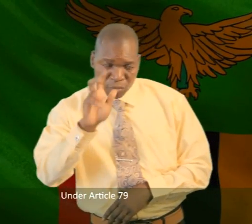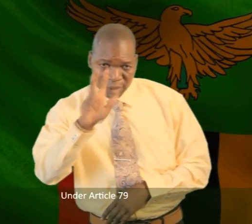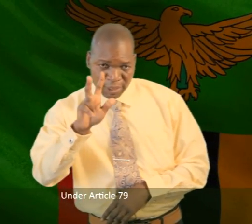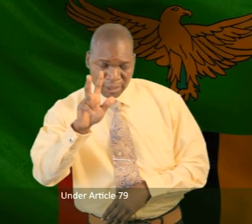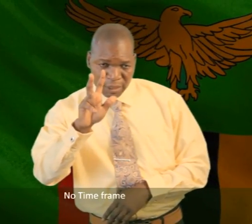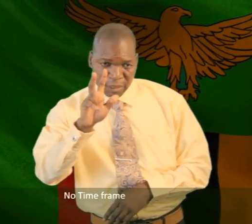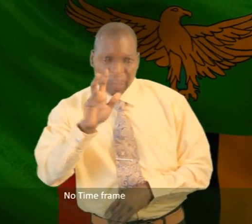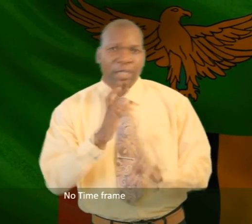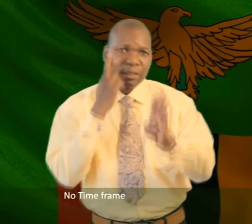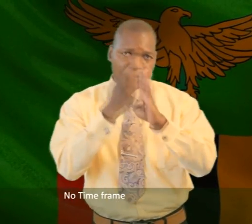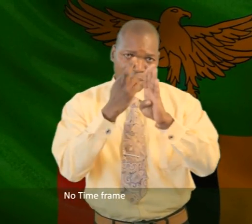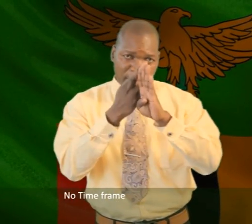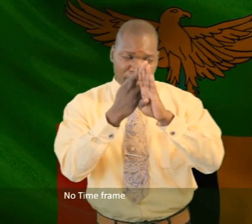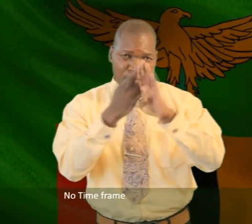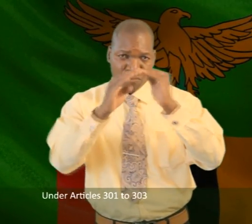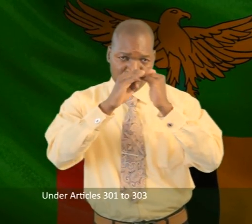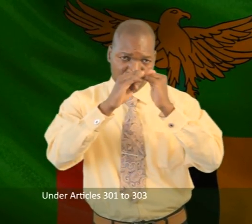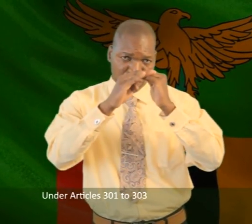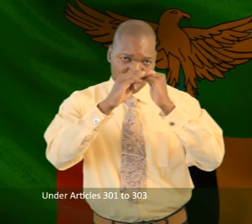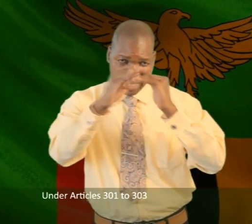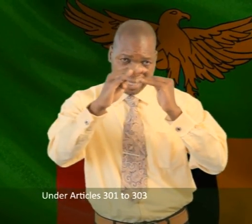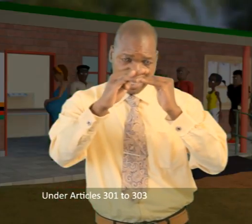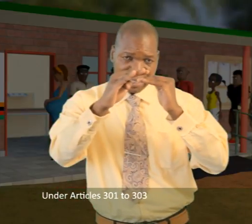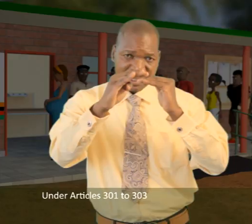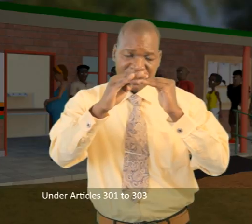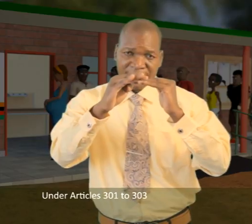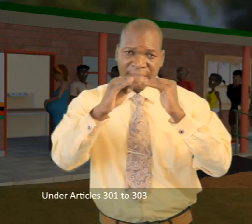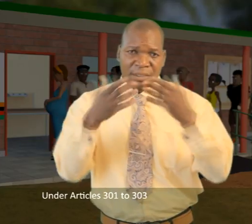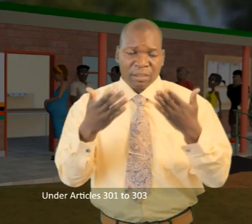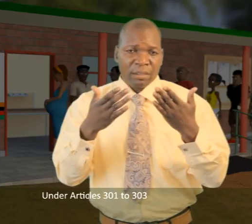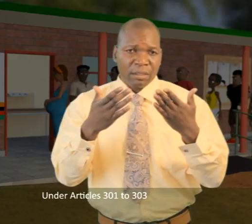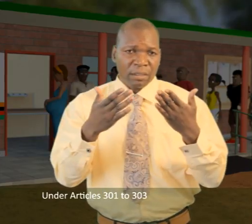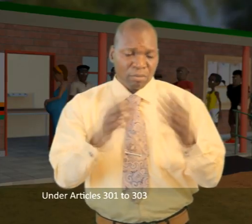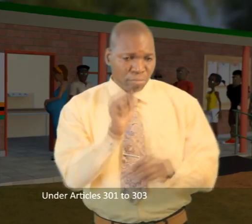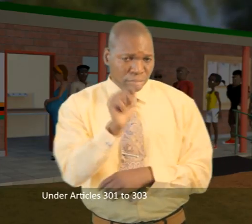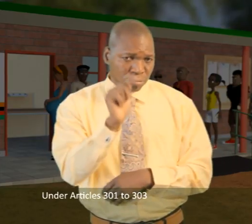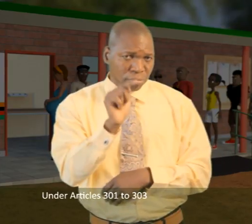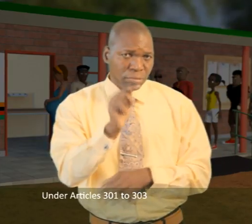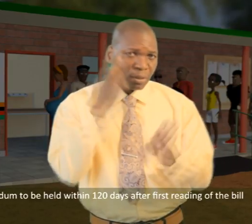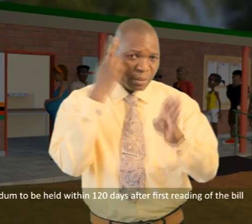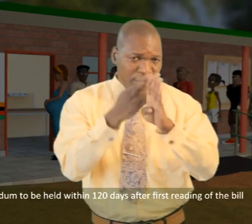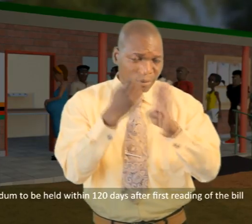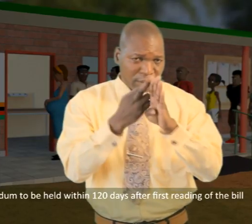79, no time frame. Under Articles 301 to 303,